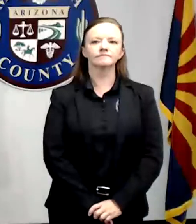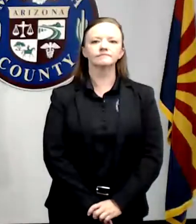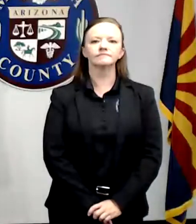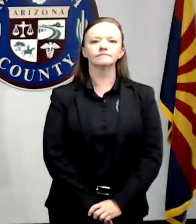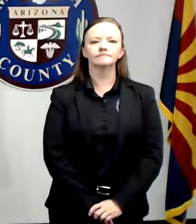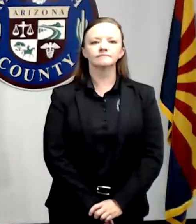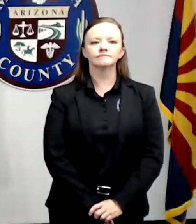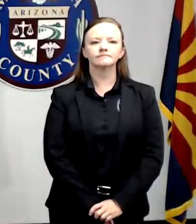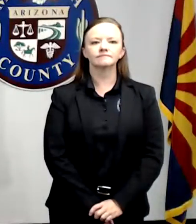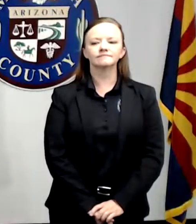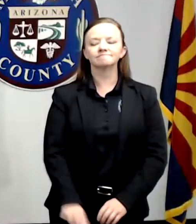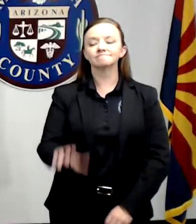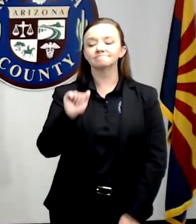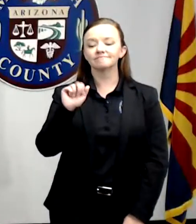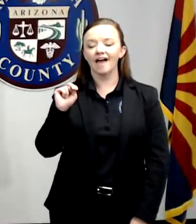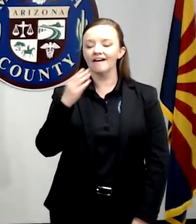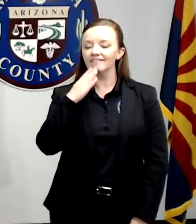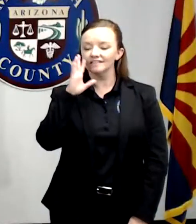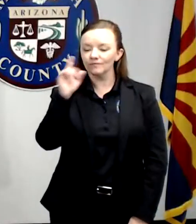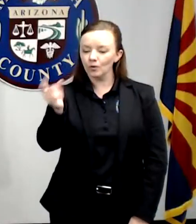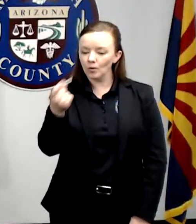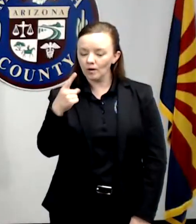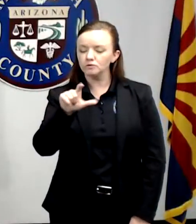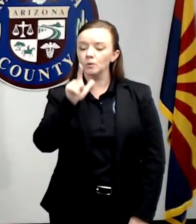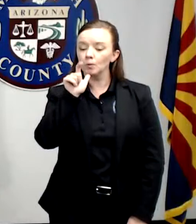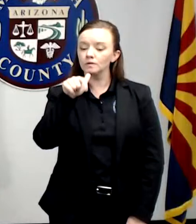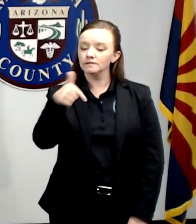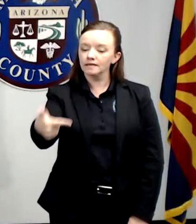All right, Ann, thank you so much for the question. Chad, do we have somebody else?